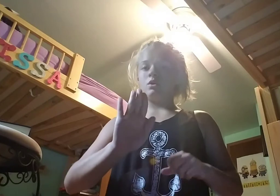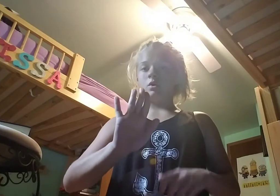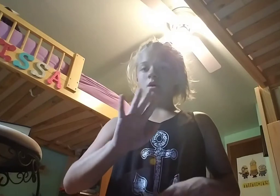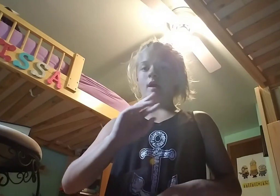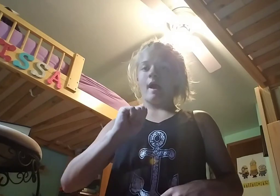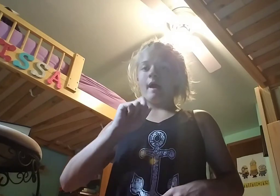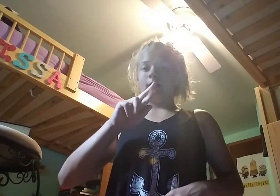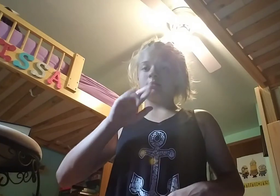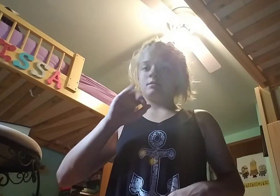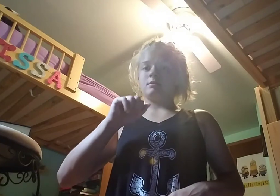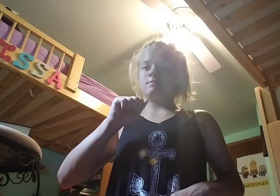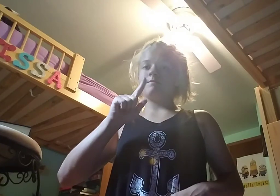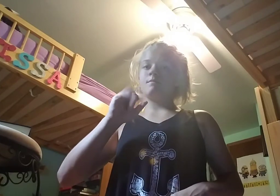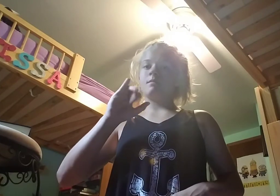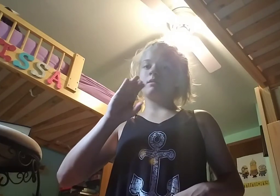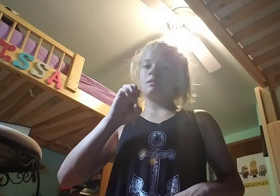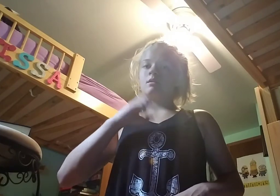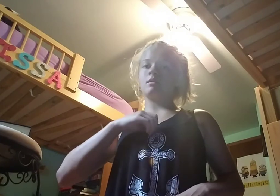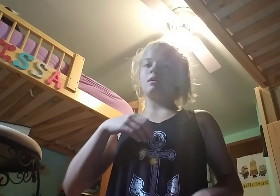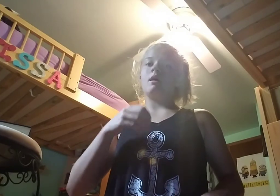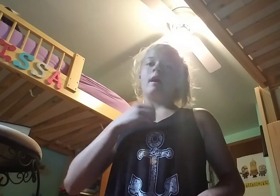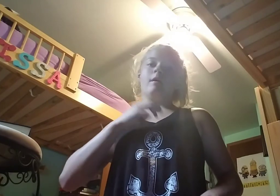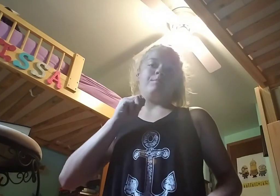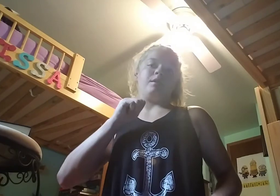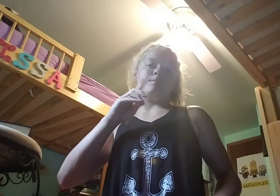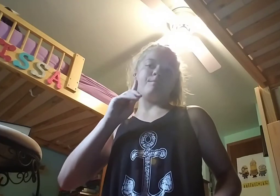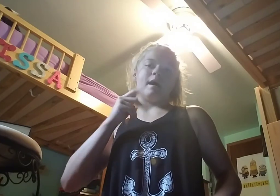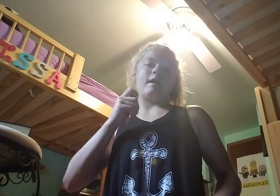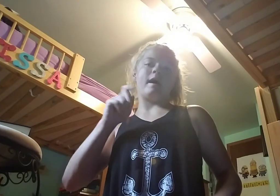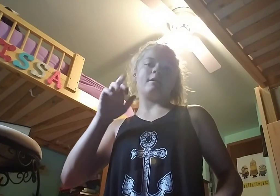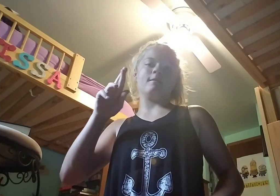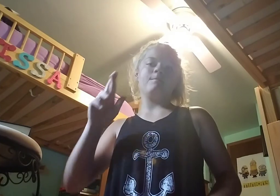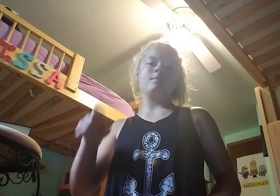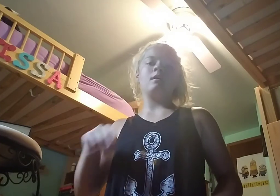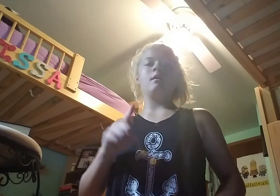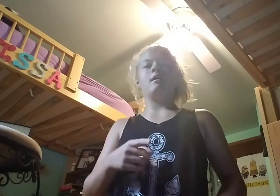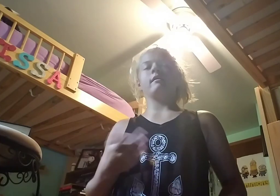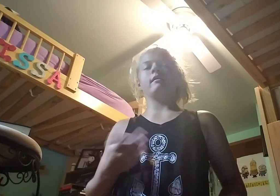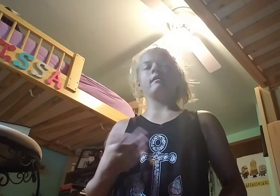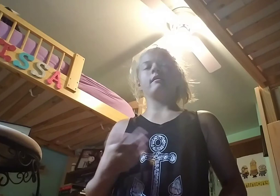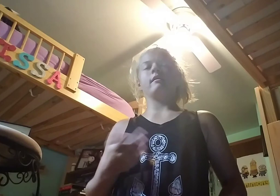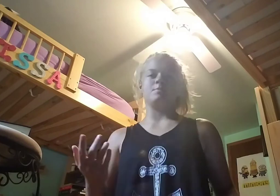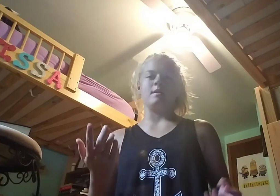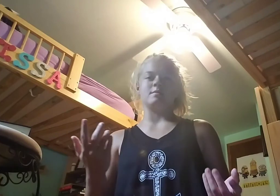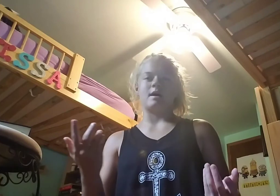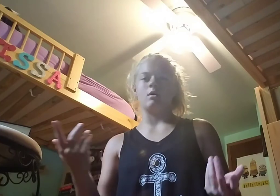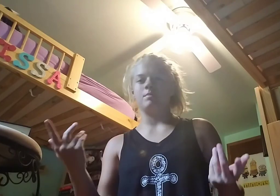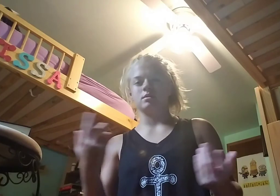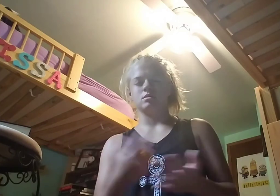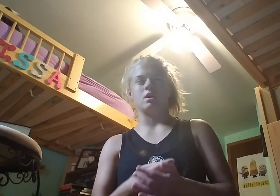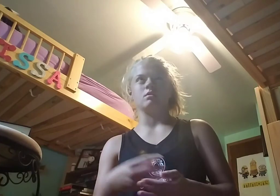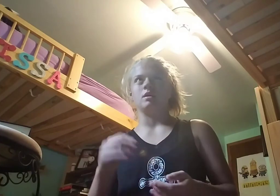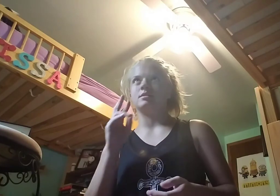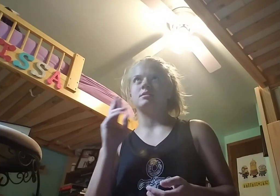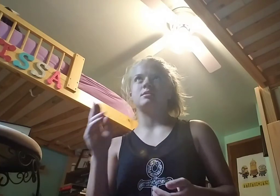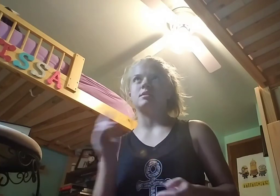You're Alice. I'll be the Mad Hatter. You're gonna have to finger spell those out because there's not really a